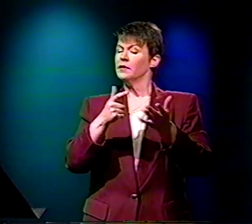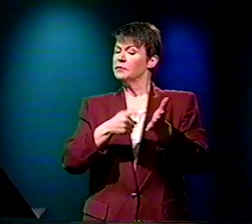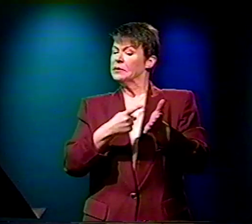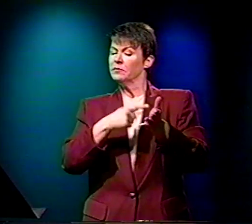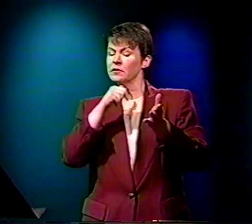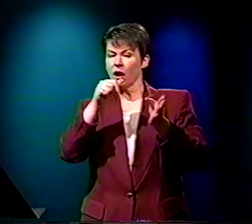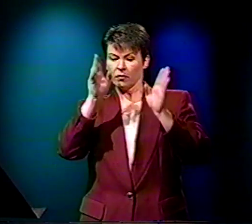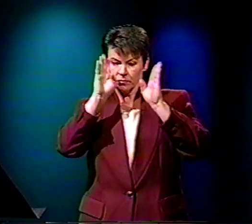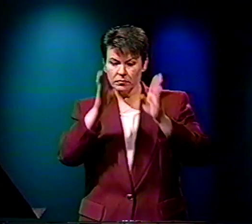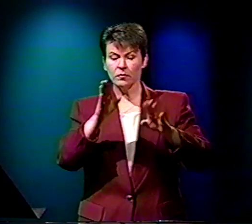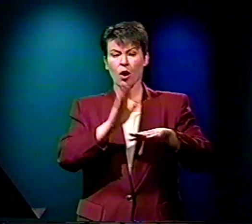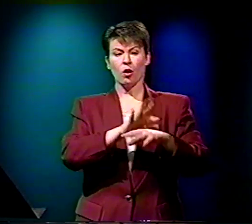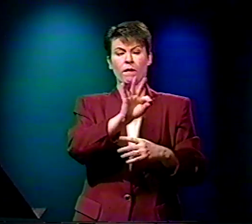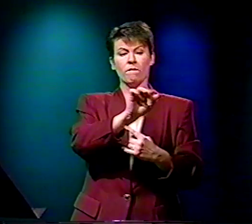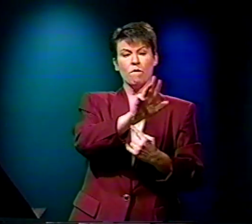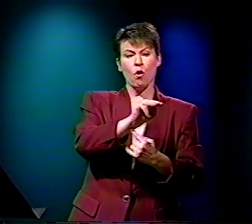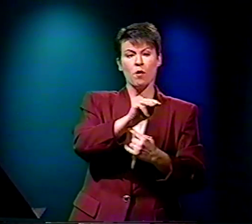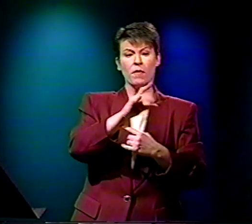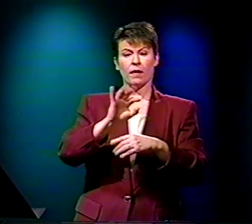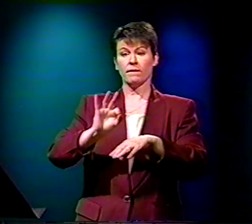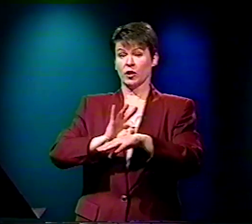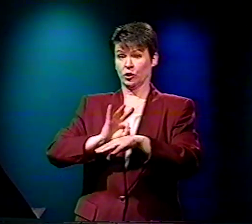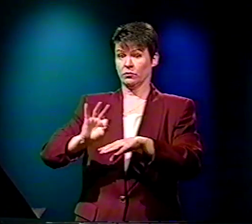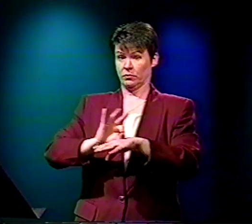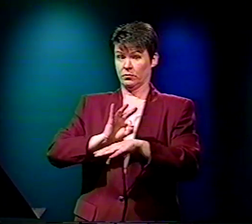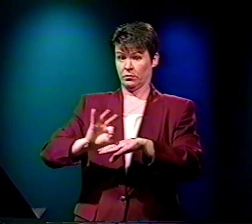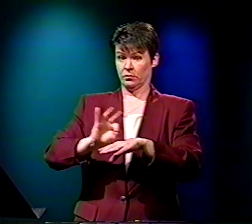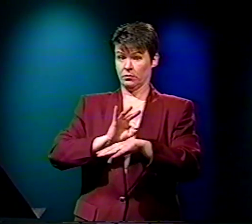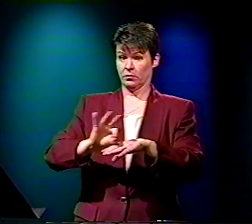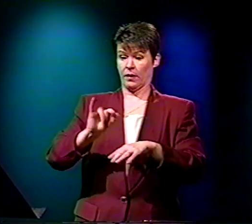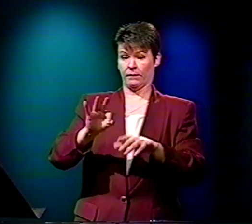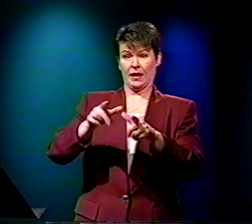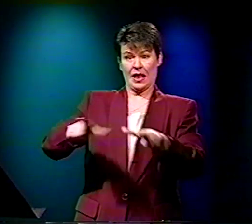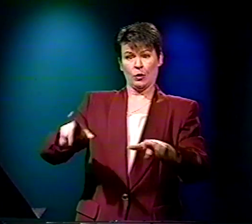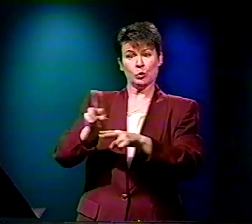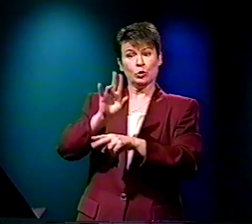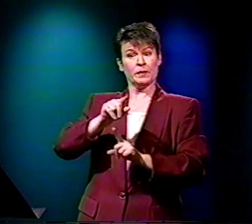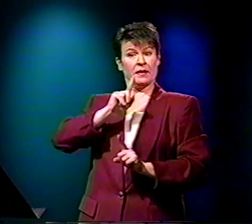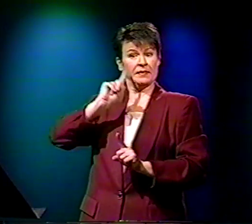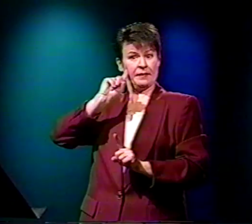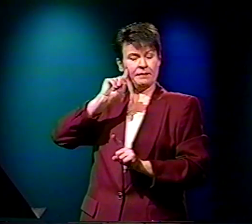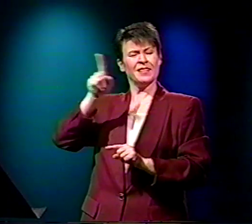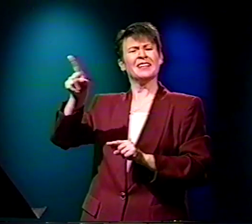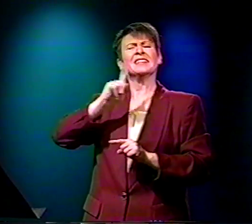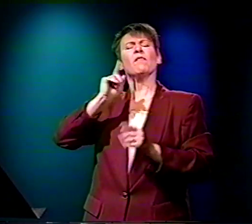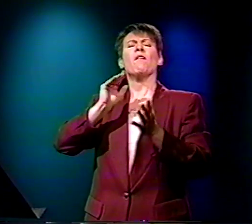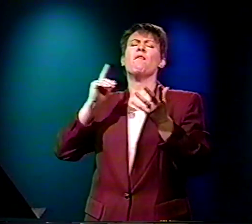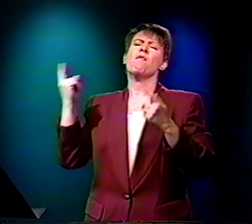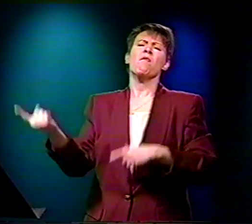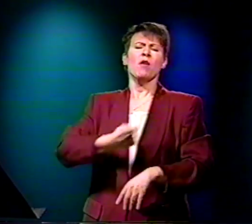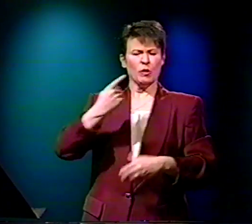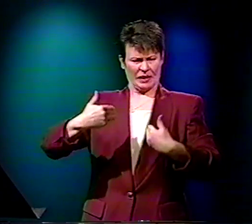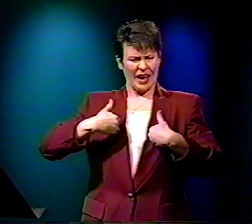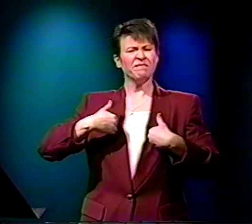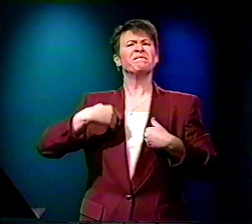Also, this model sometimes does not address the form and function of the language. Deaf people